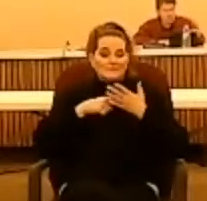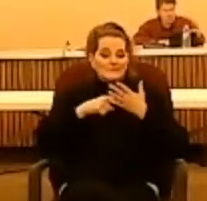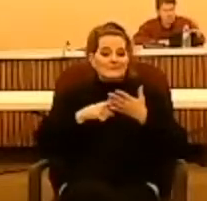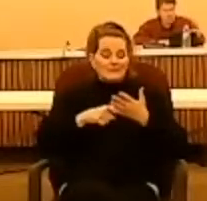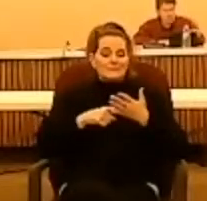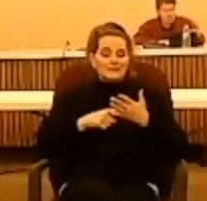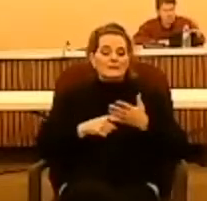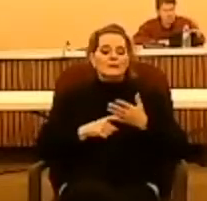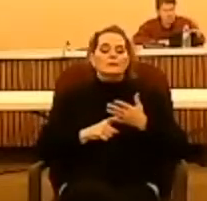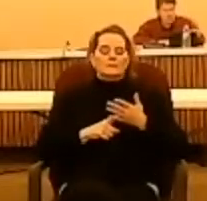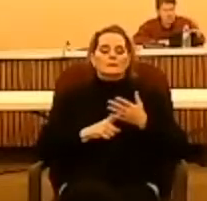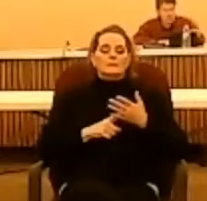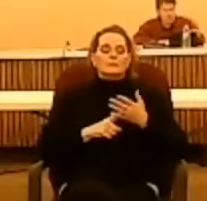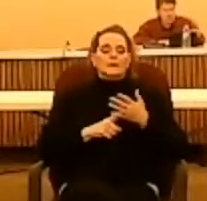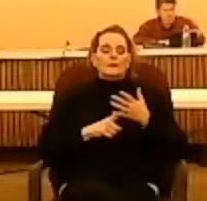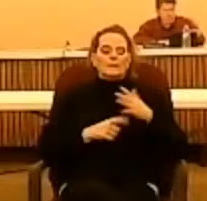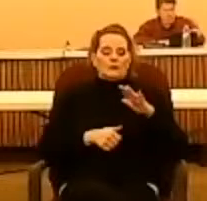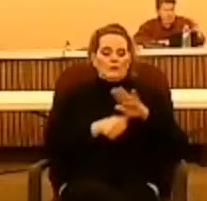under the seeker,